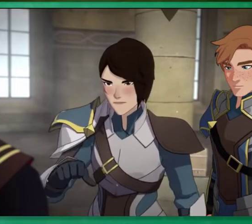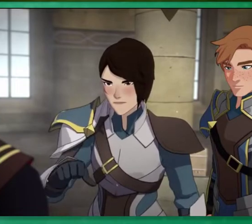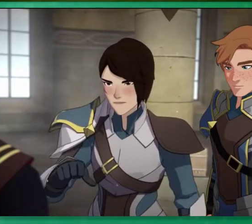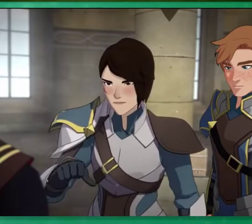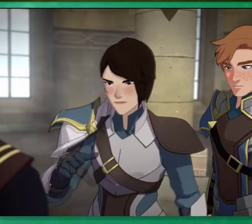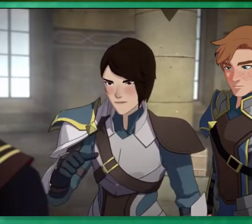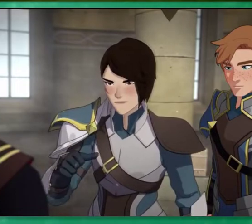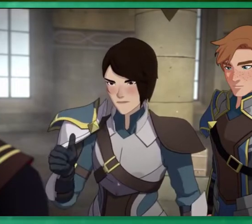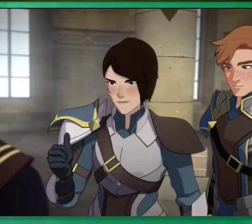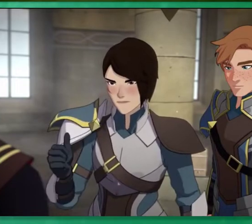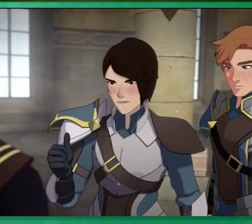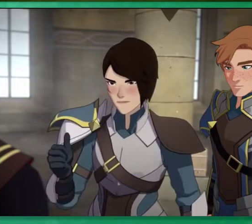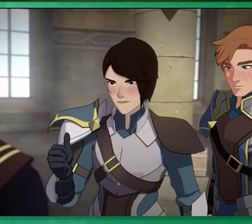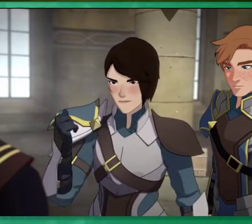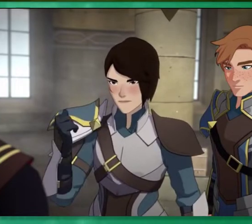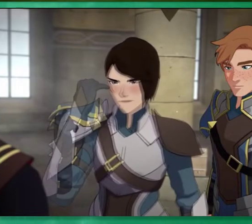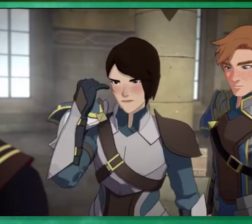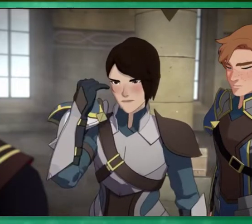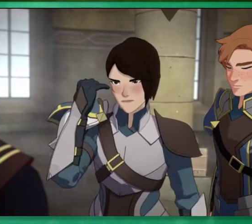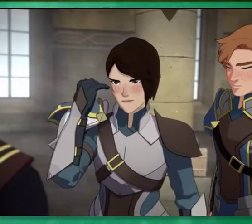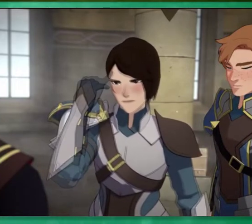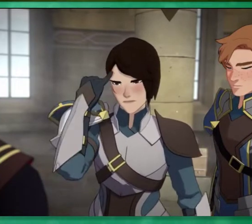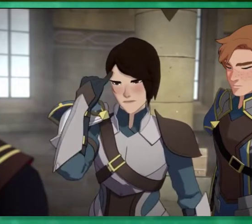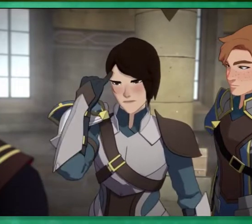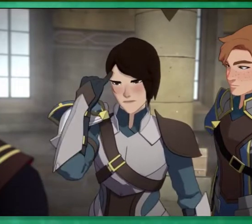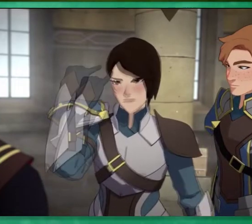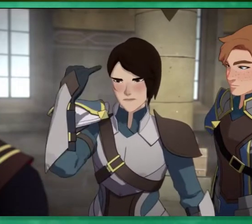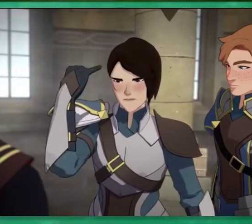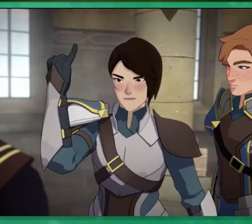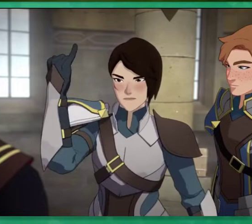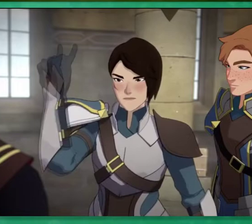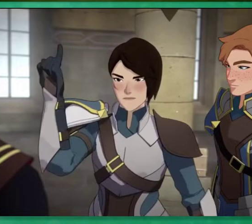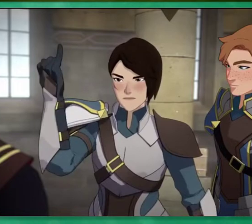You, any